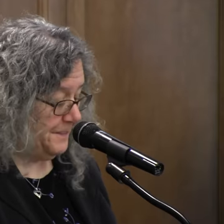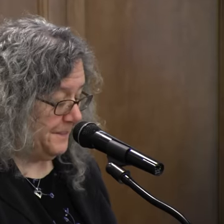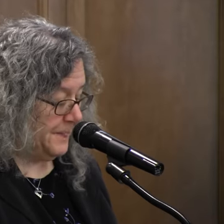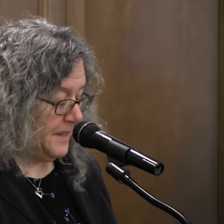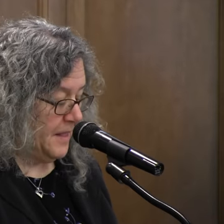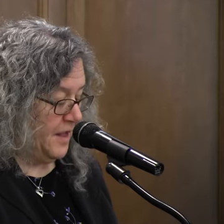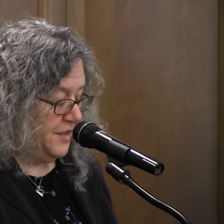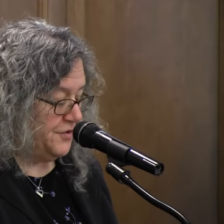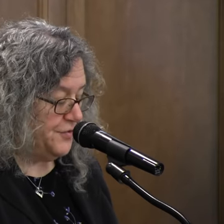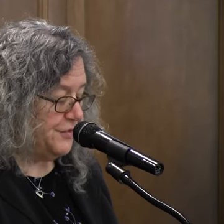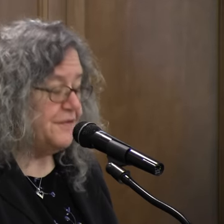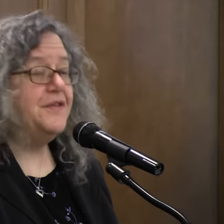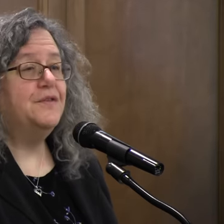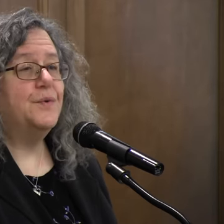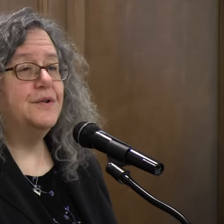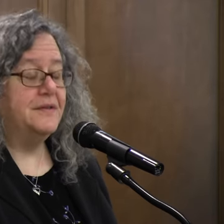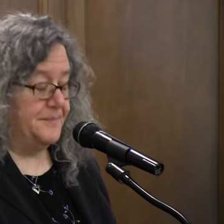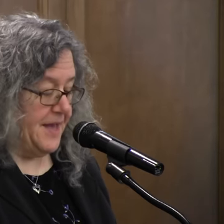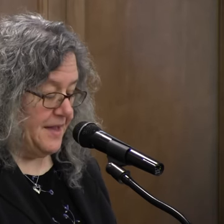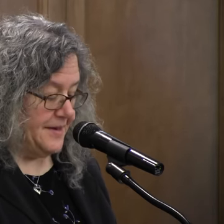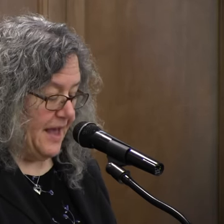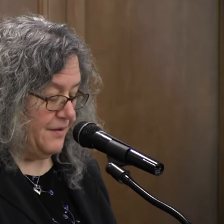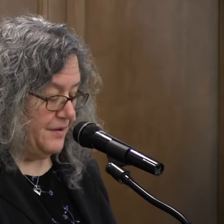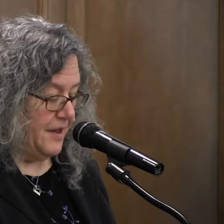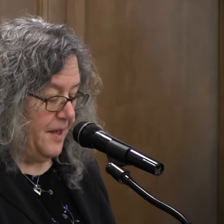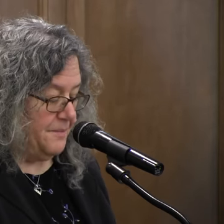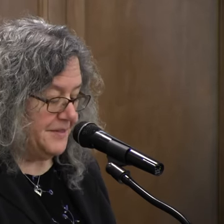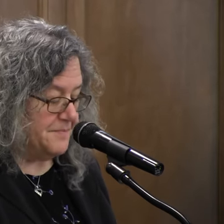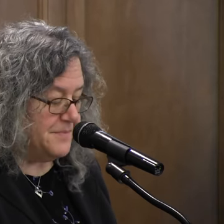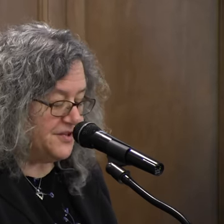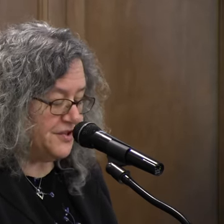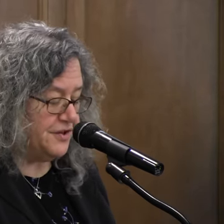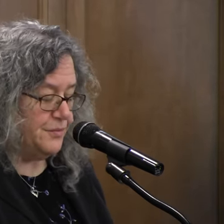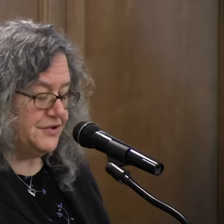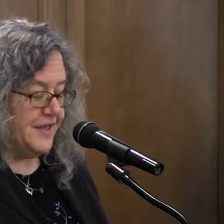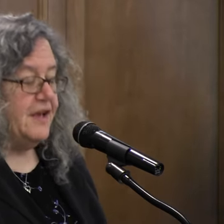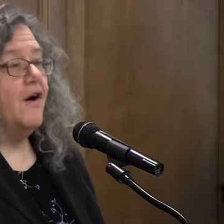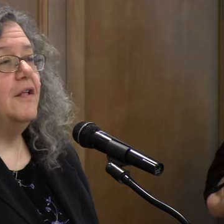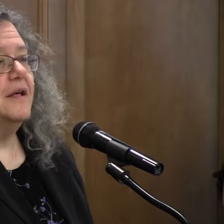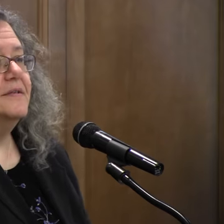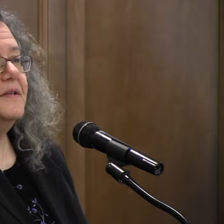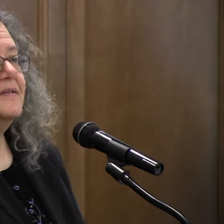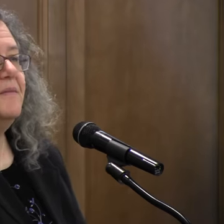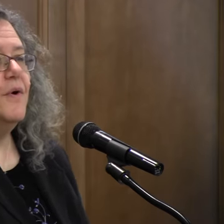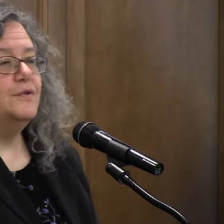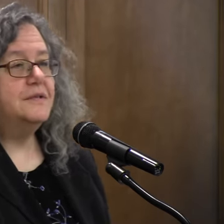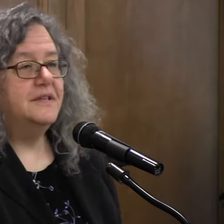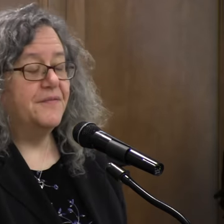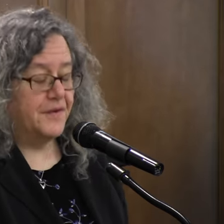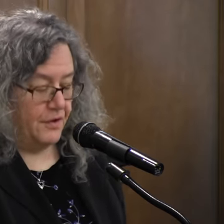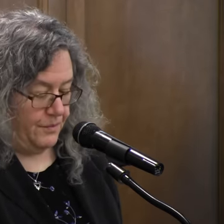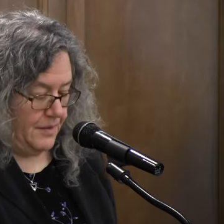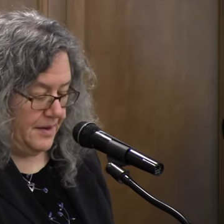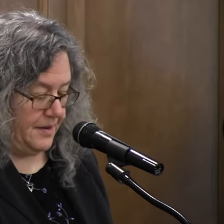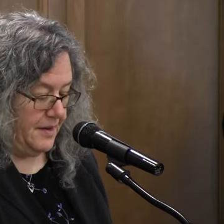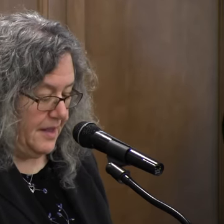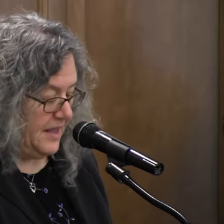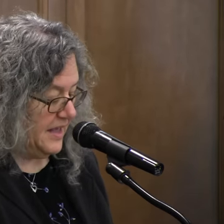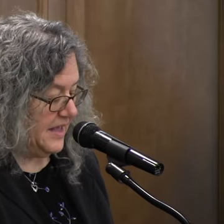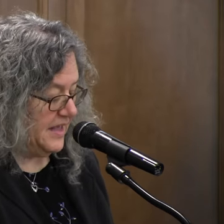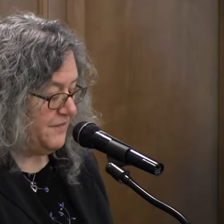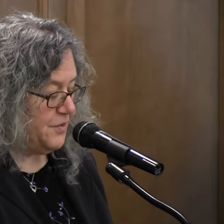Vietnam. The truth of these words is beyond doubt, but the mission to which they call us is a most difficult